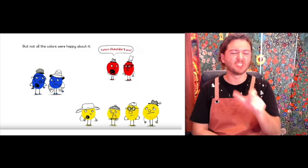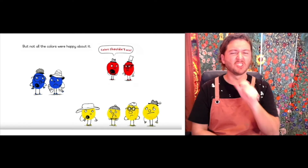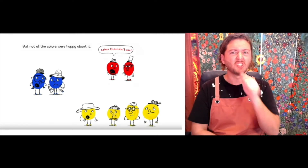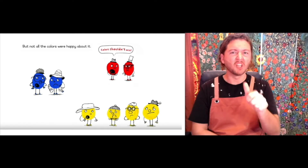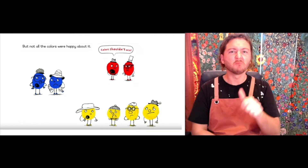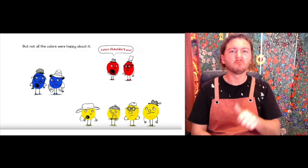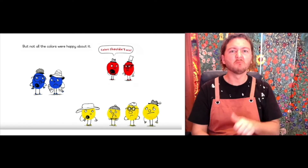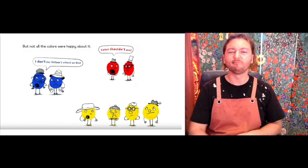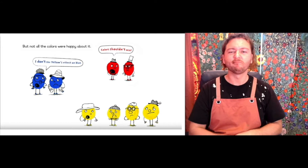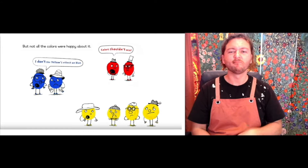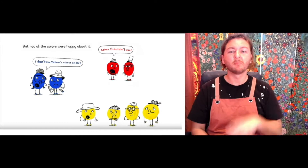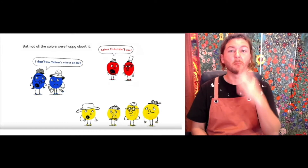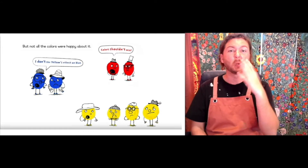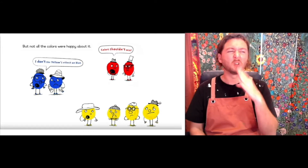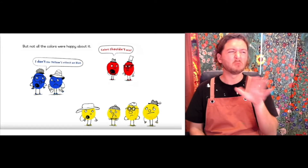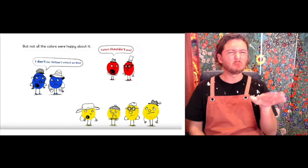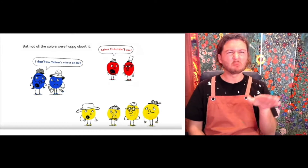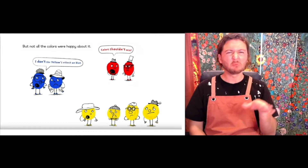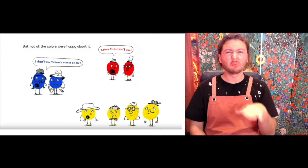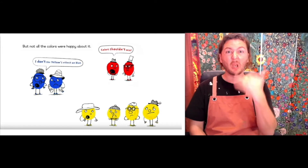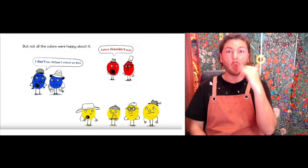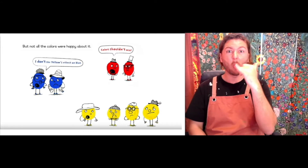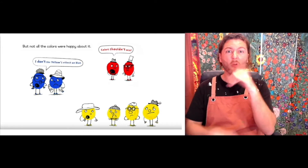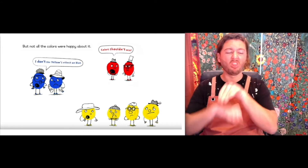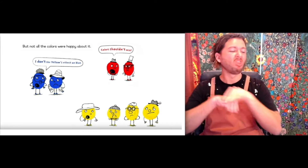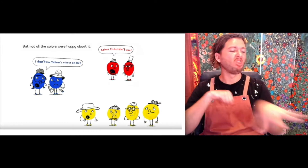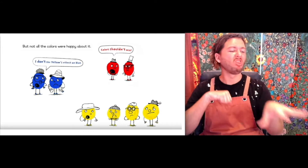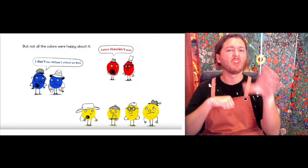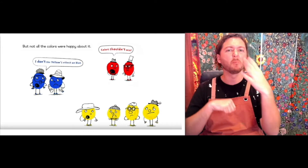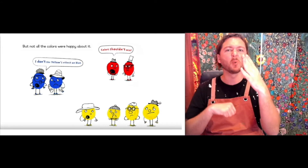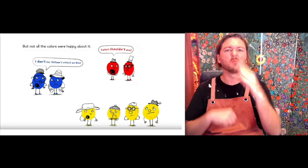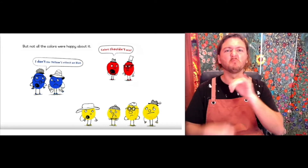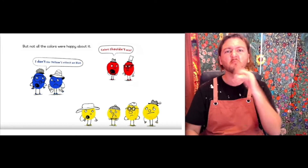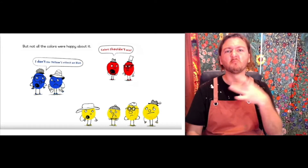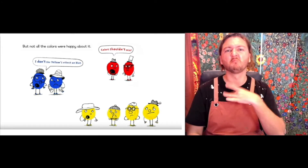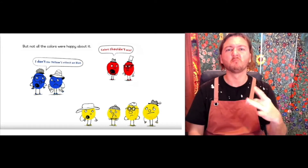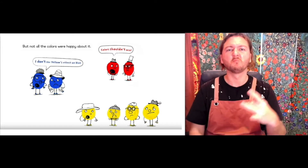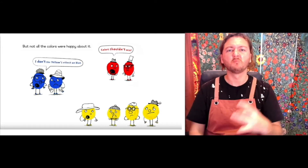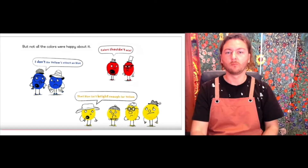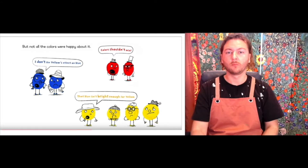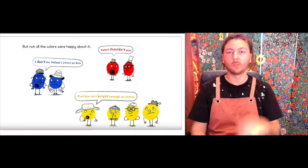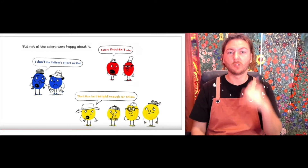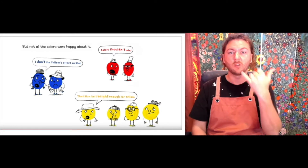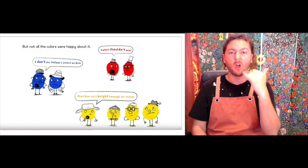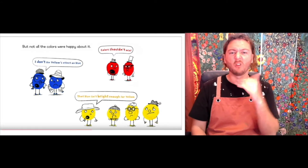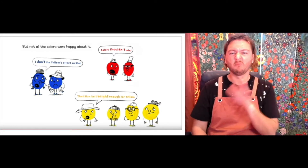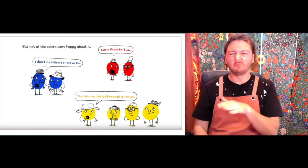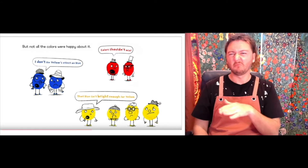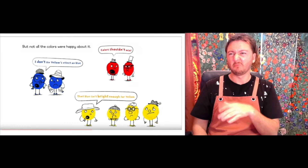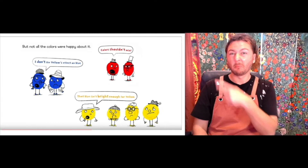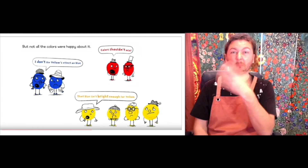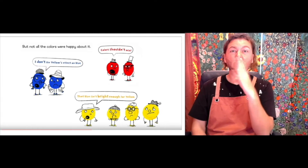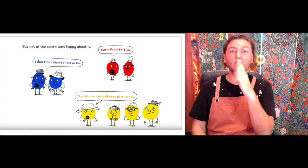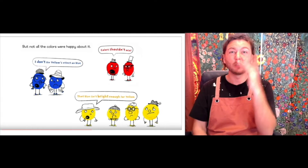said, "Oh, those colors should not even exist." The blue said, "Oh, I don't like that effect that yellow is having on the